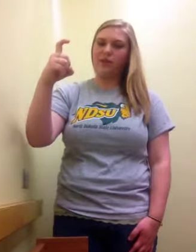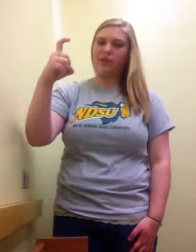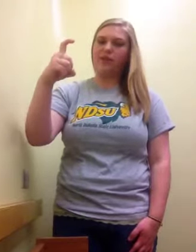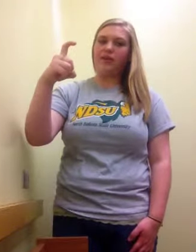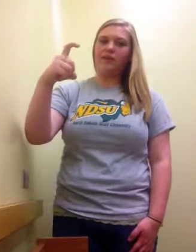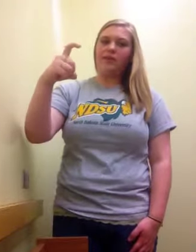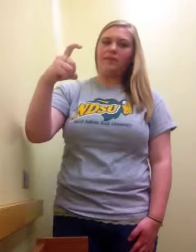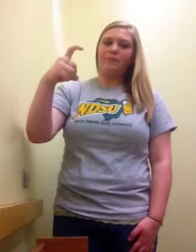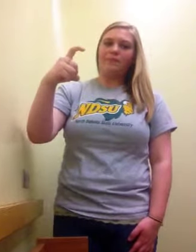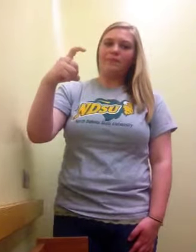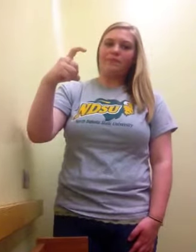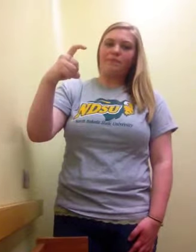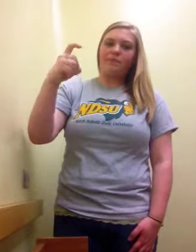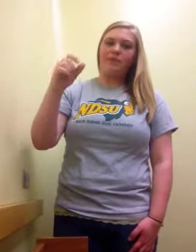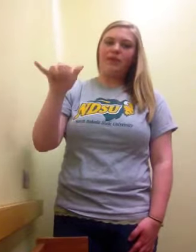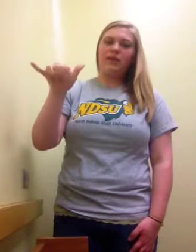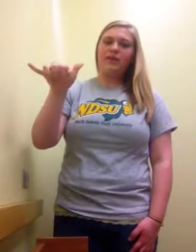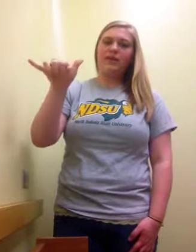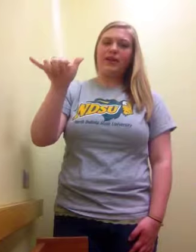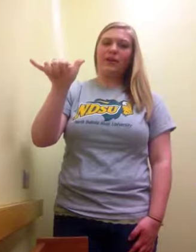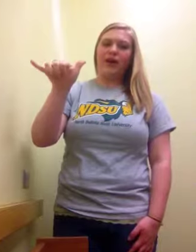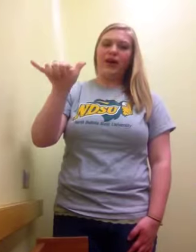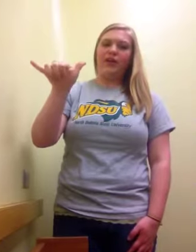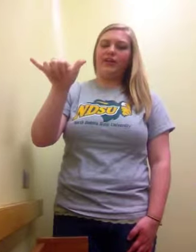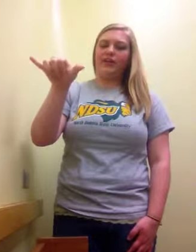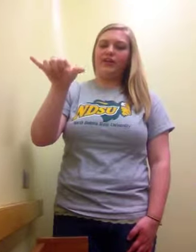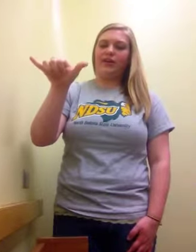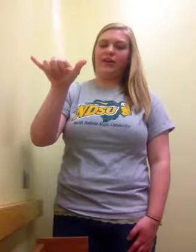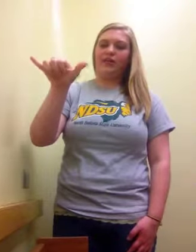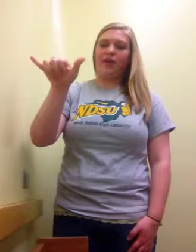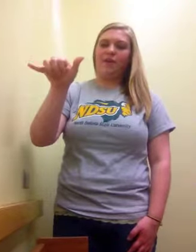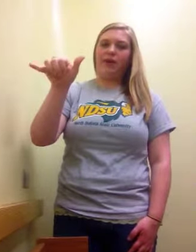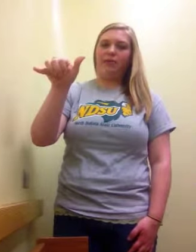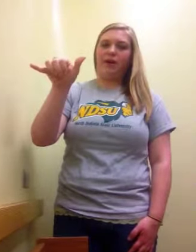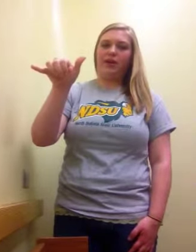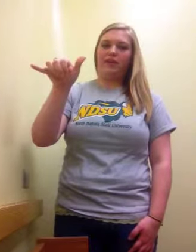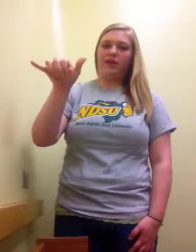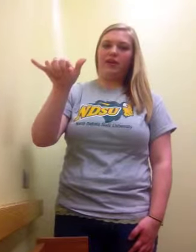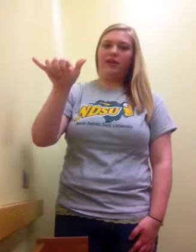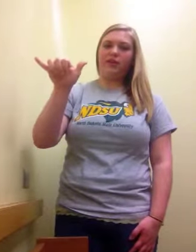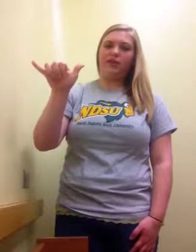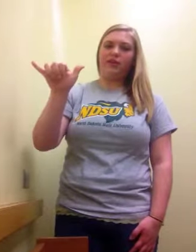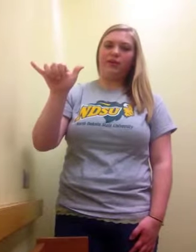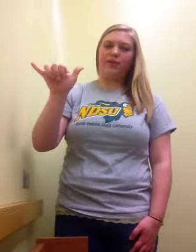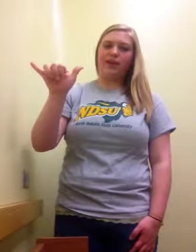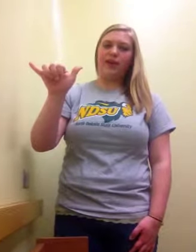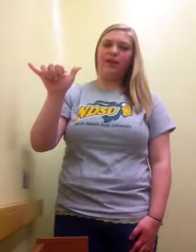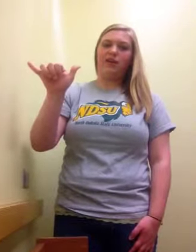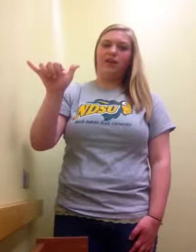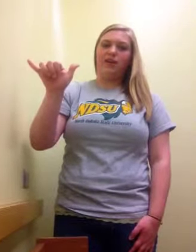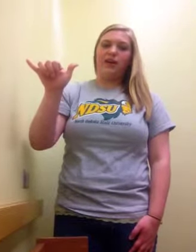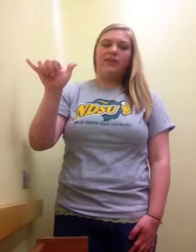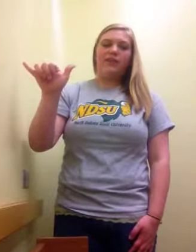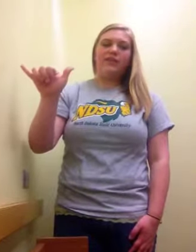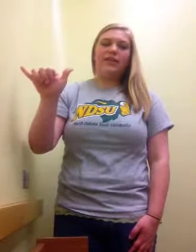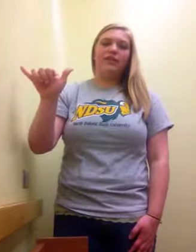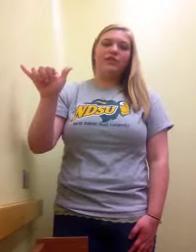people. And then there's the letter Y. You're going to stick out your thumb and your pinky finger and just hold it like that. And then Z, you just